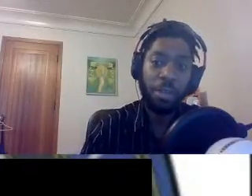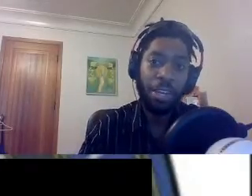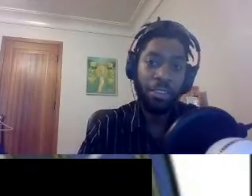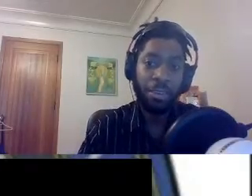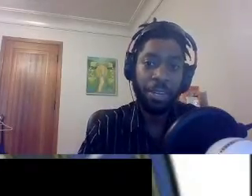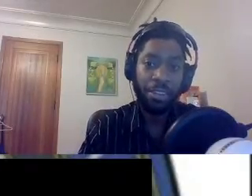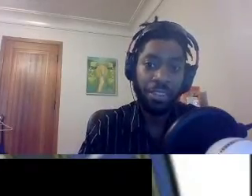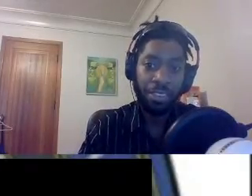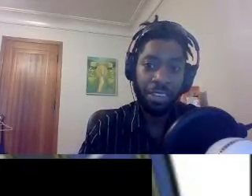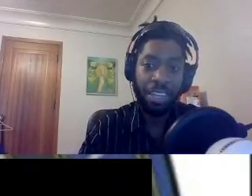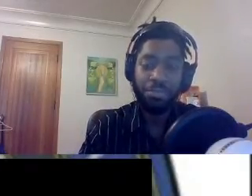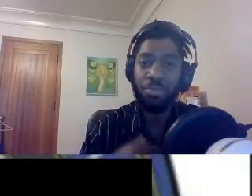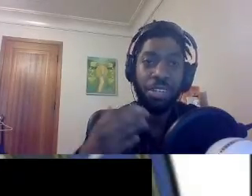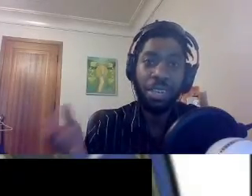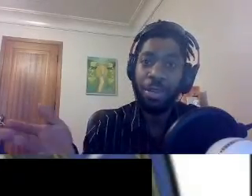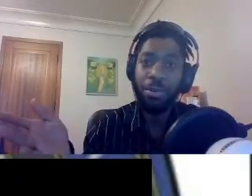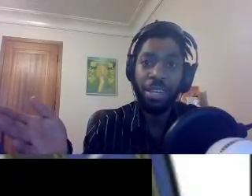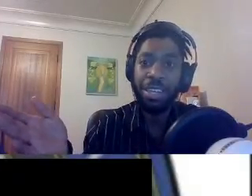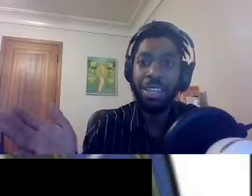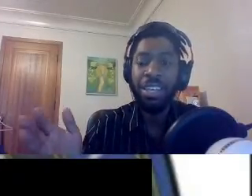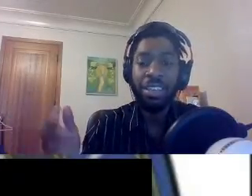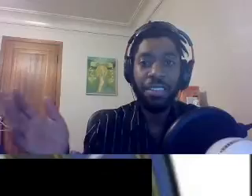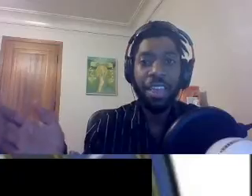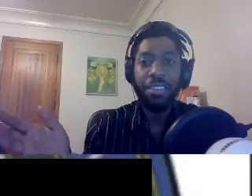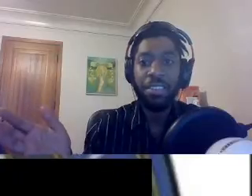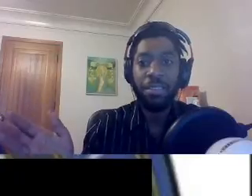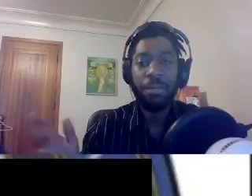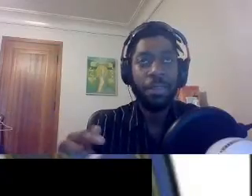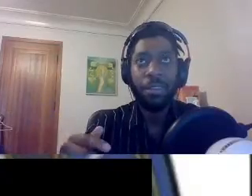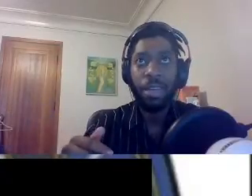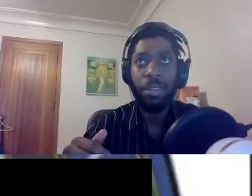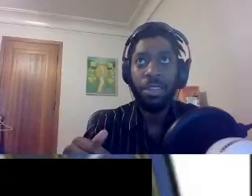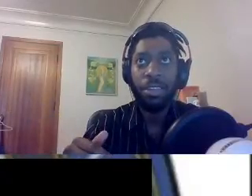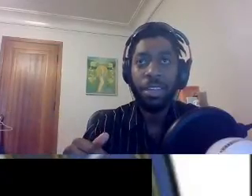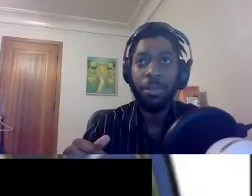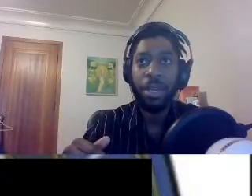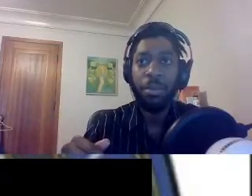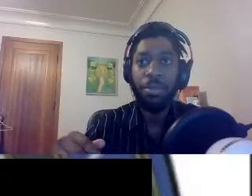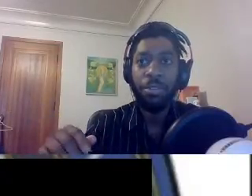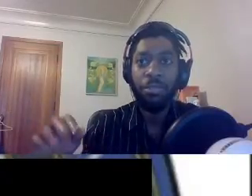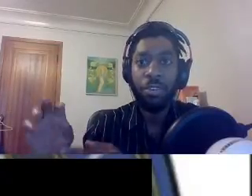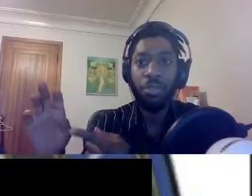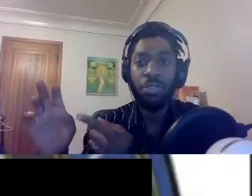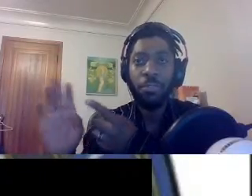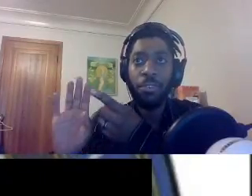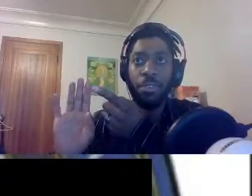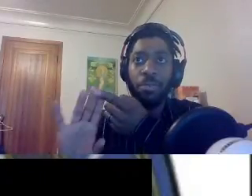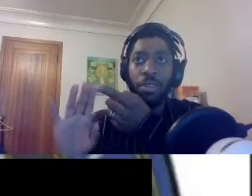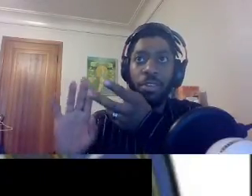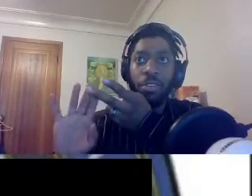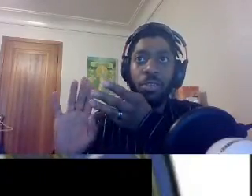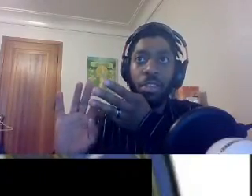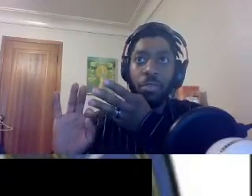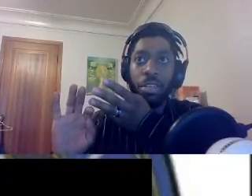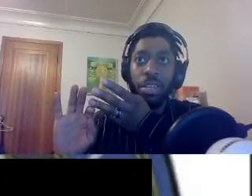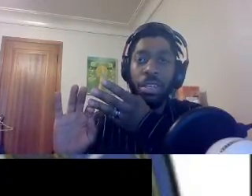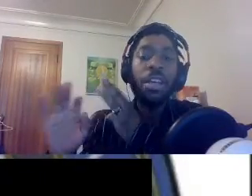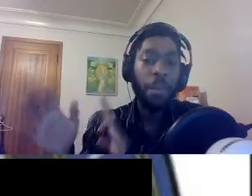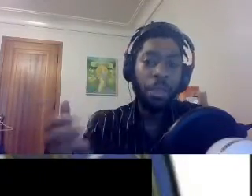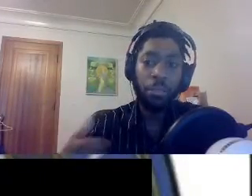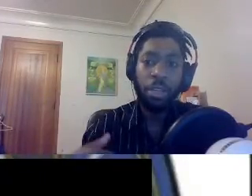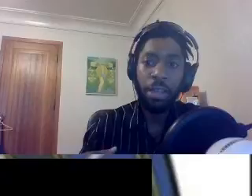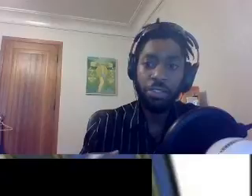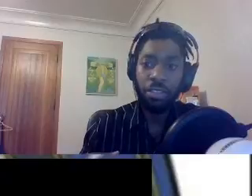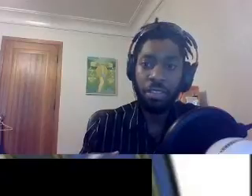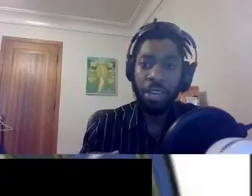also my right as an American citizen. I didn't get my way these last, I think I've been able to vote for